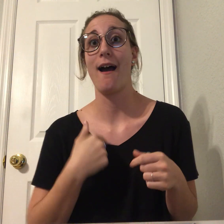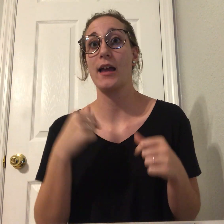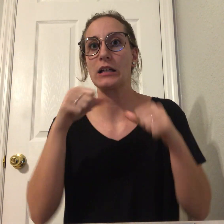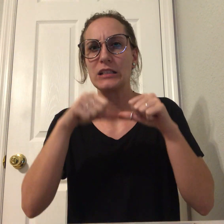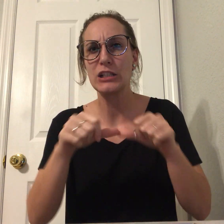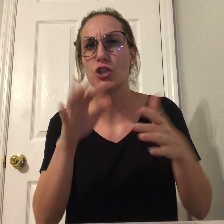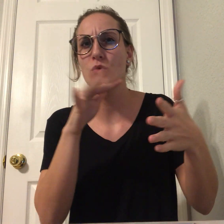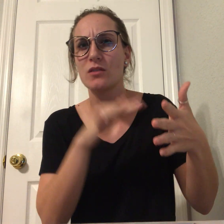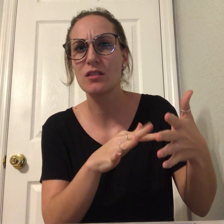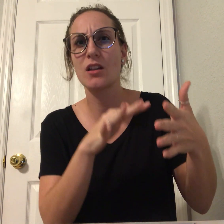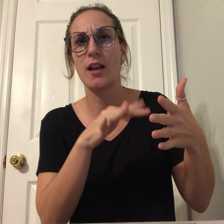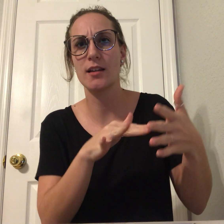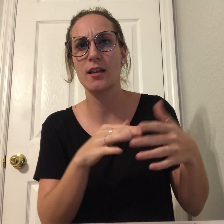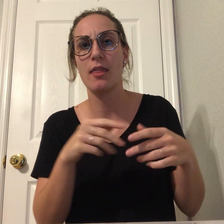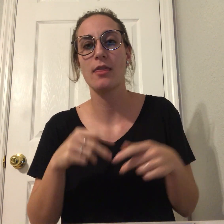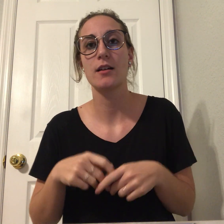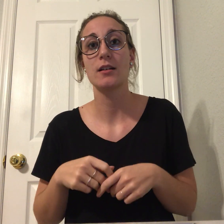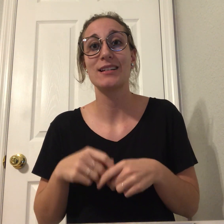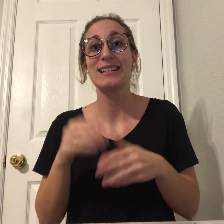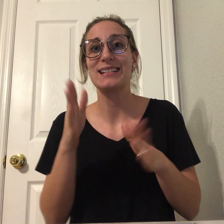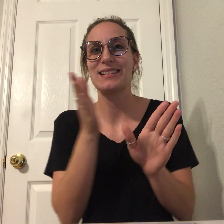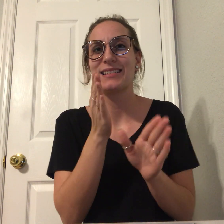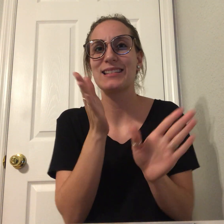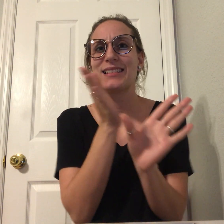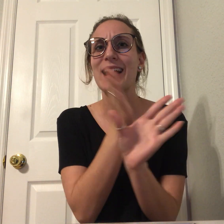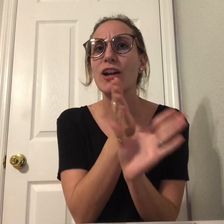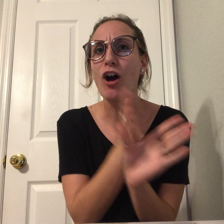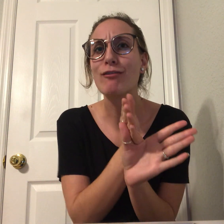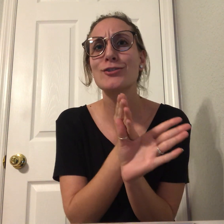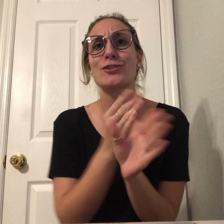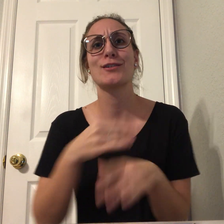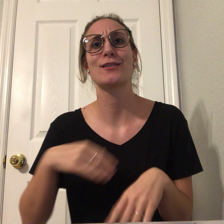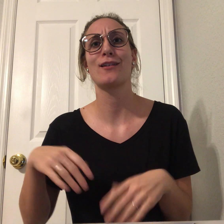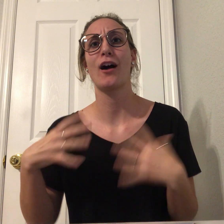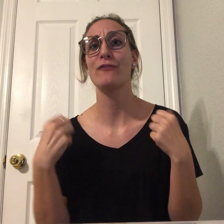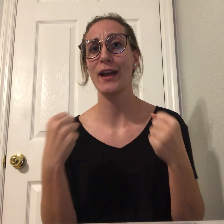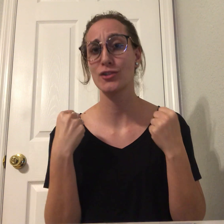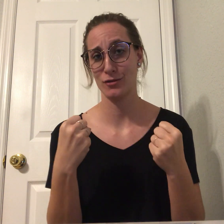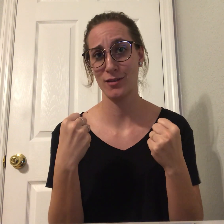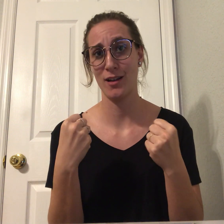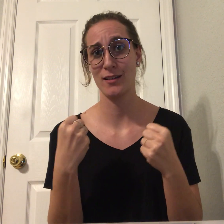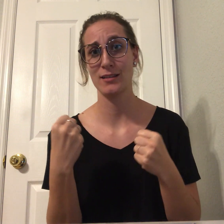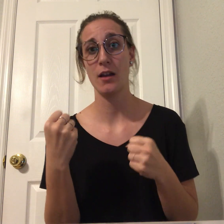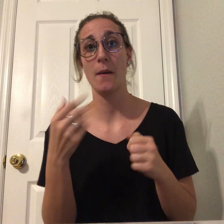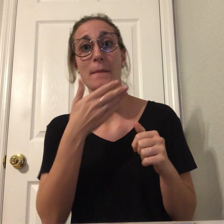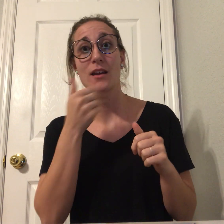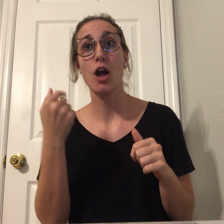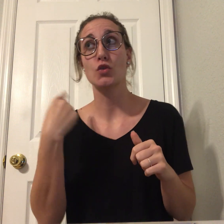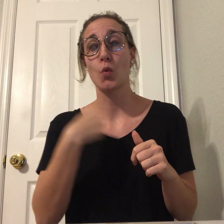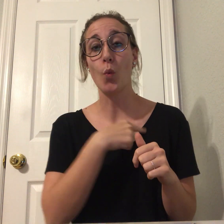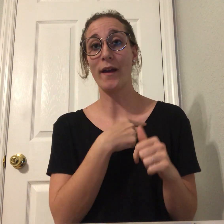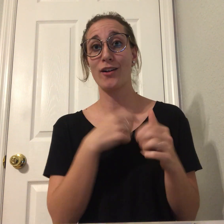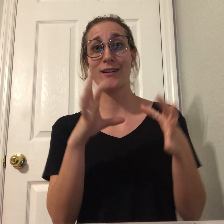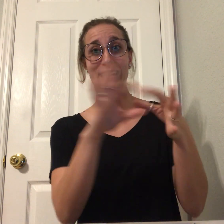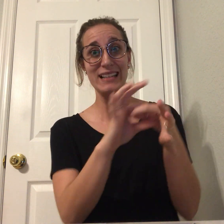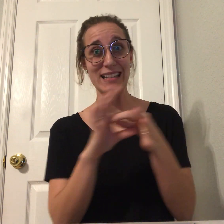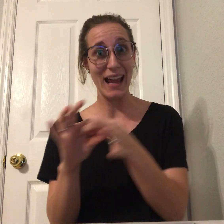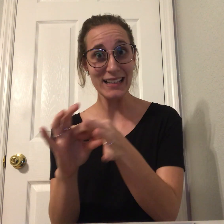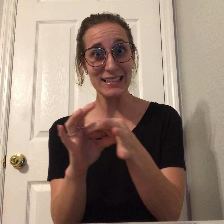exercise, because we are connected in that way. And you really need to embrace that. What goes on in